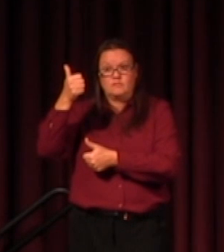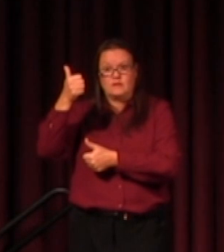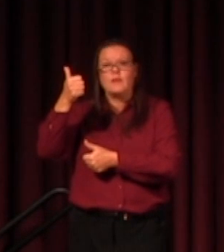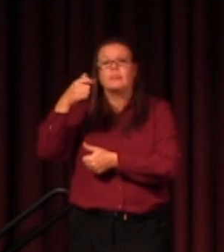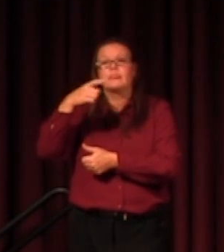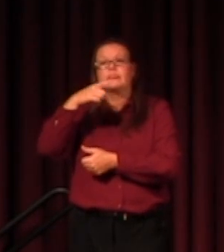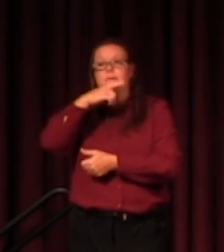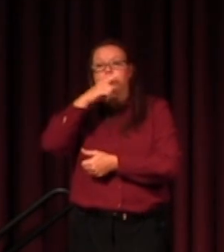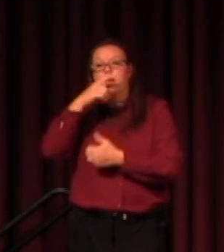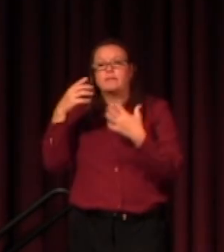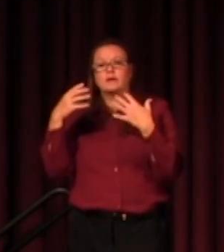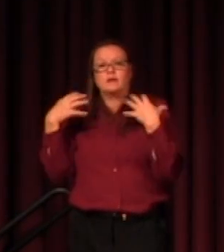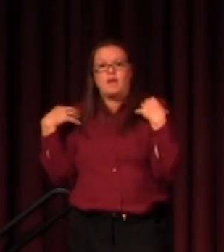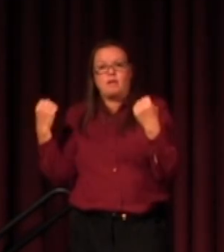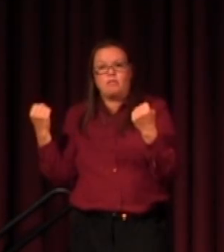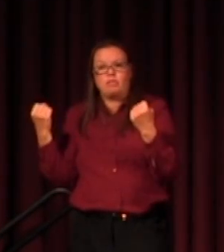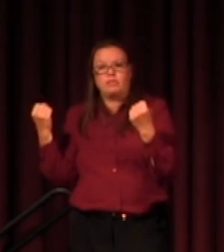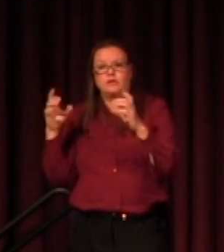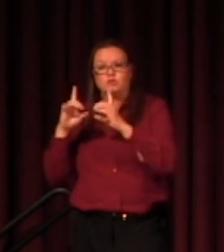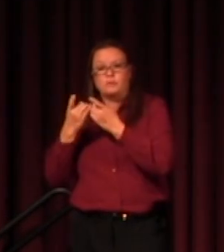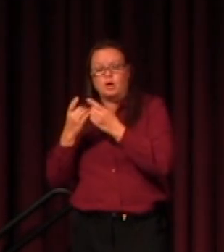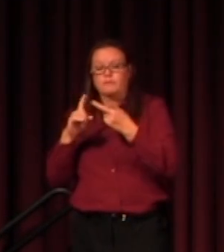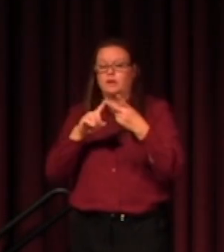Public Health Department and the United Way.